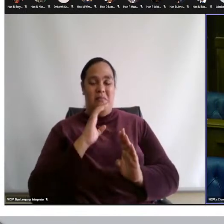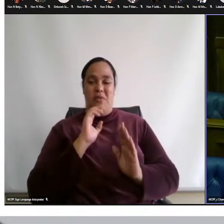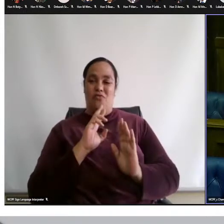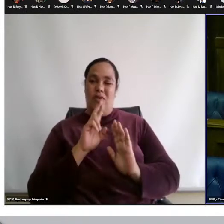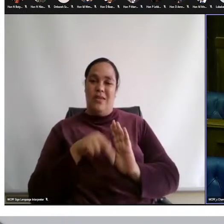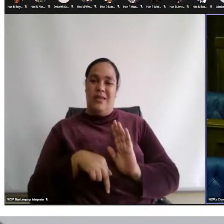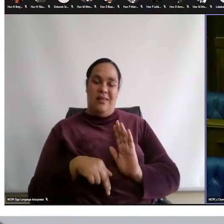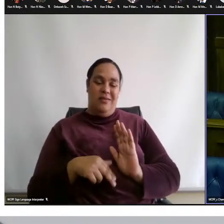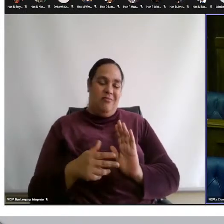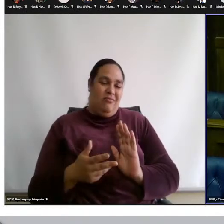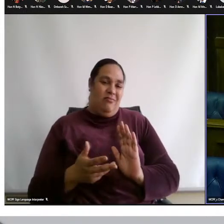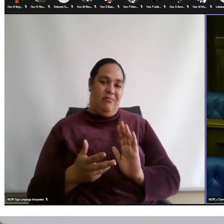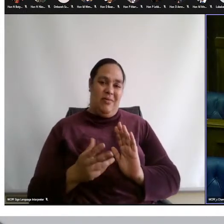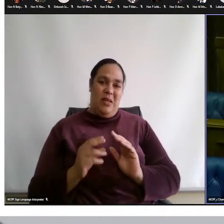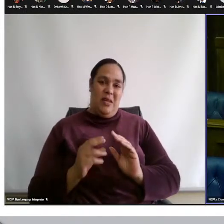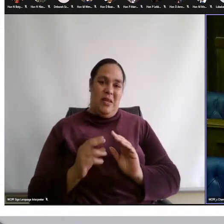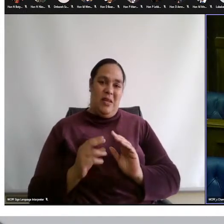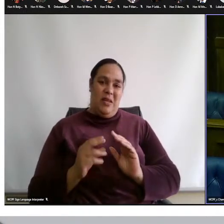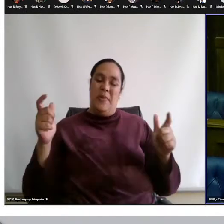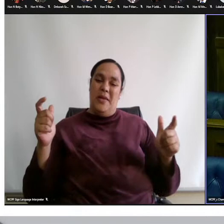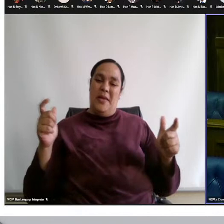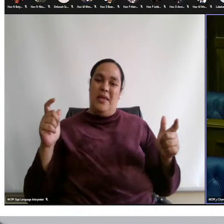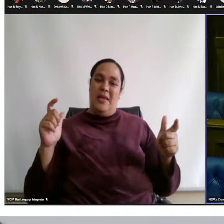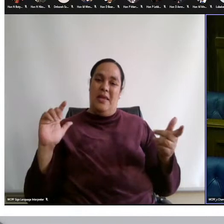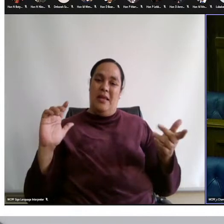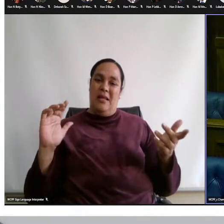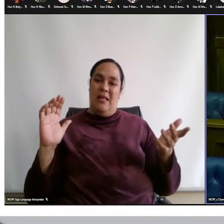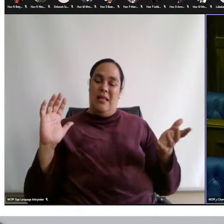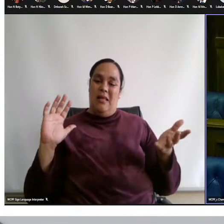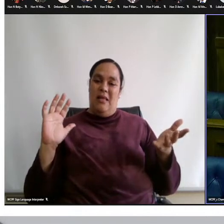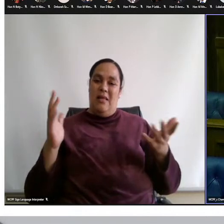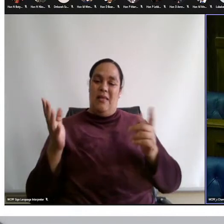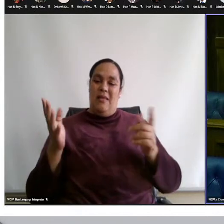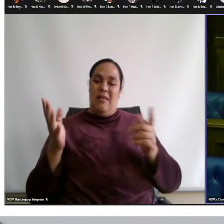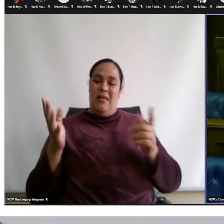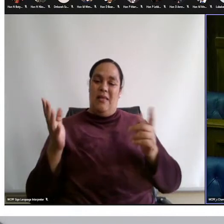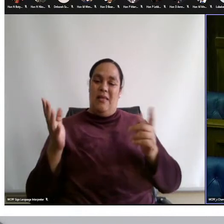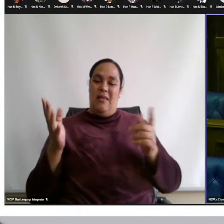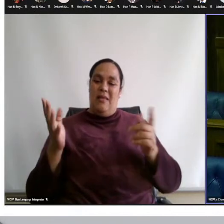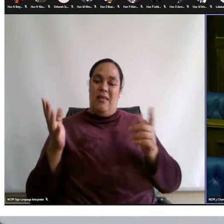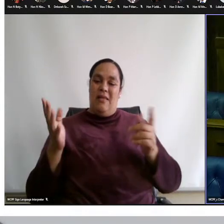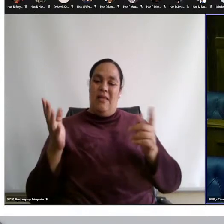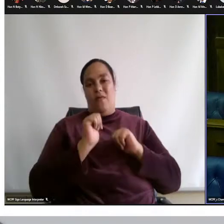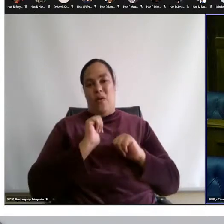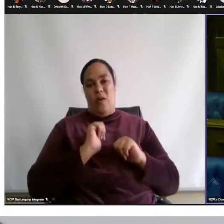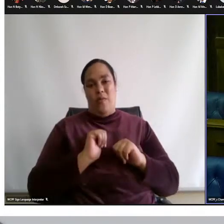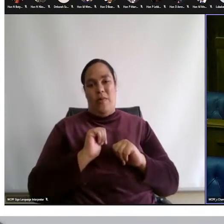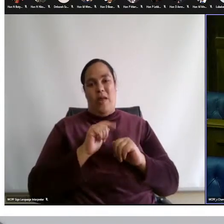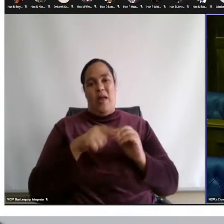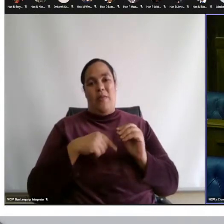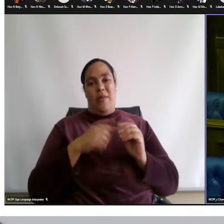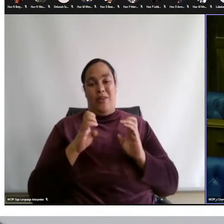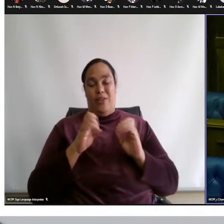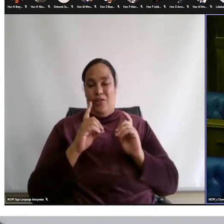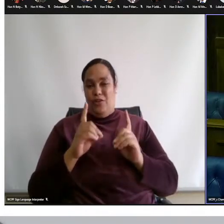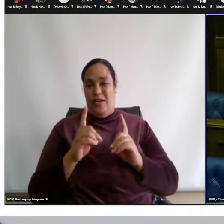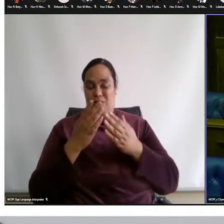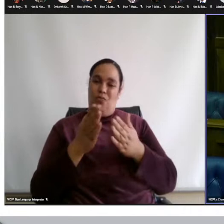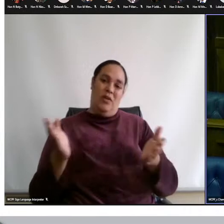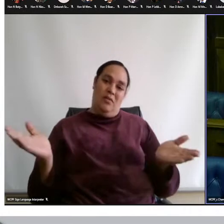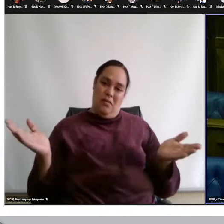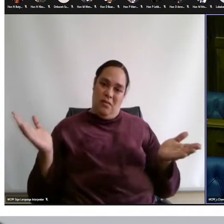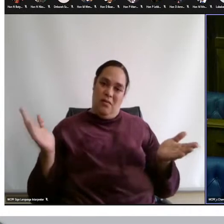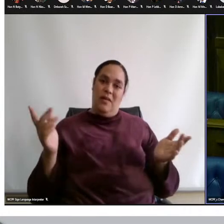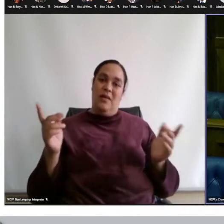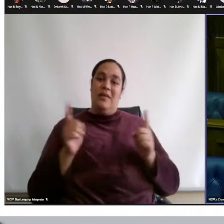in a huge mass disillusionment with her performance in regard to education in general and